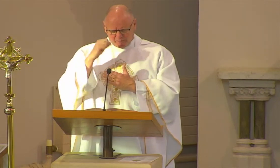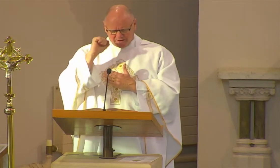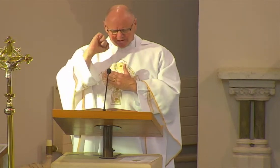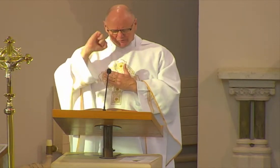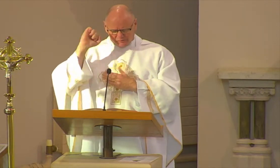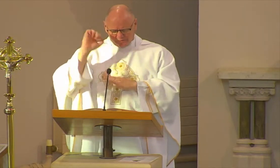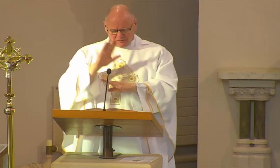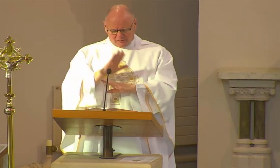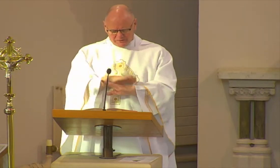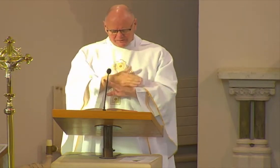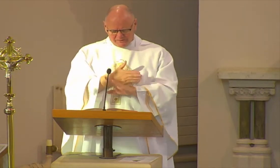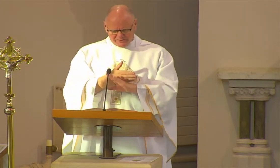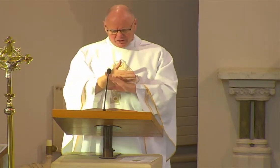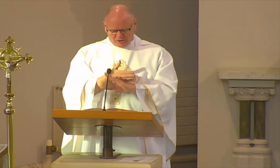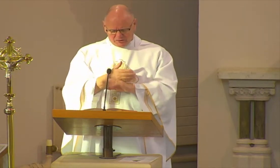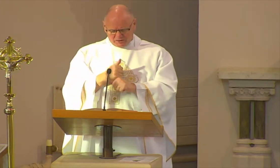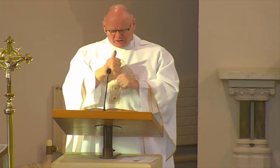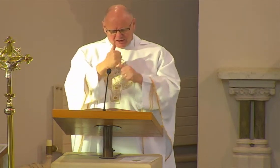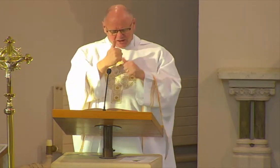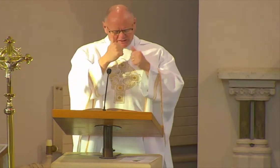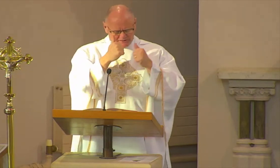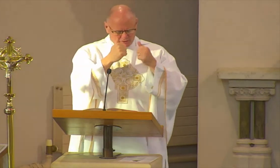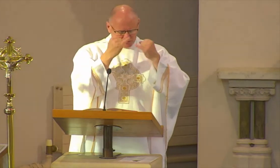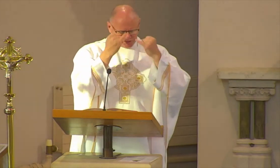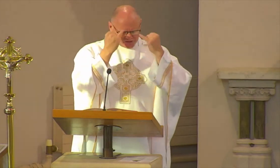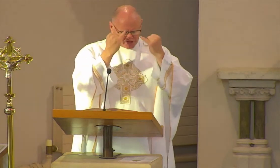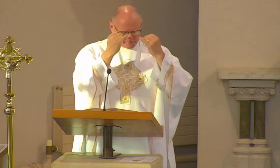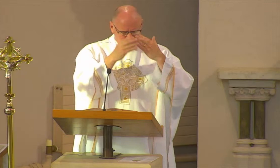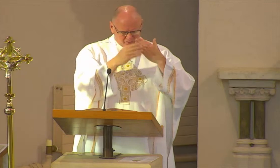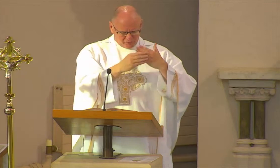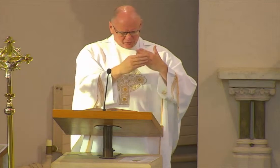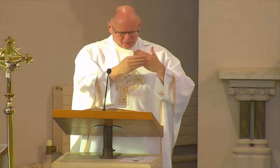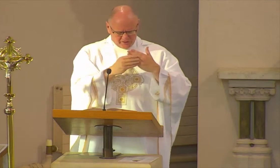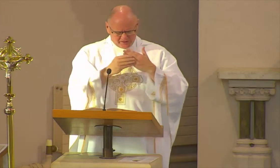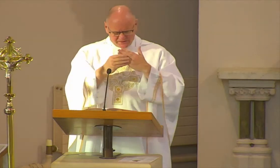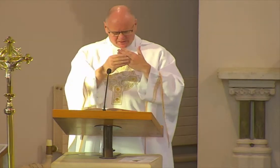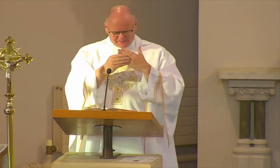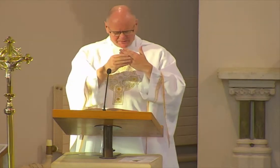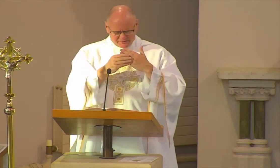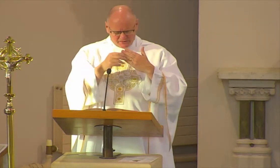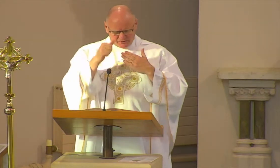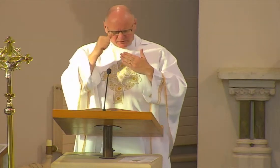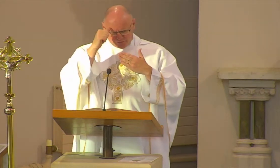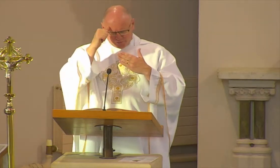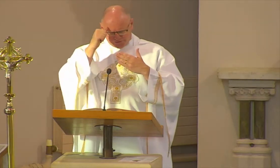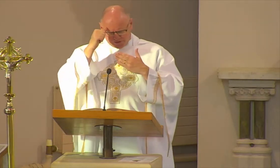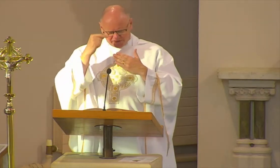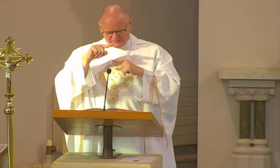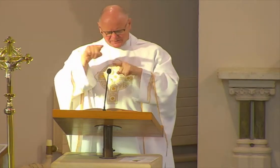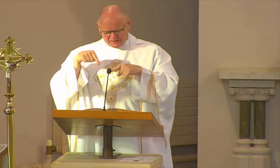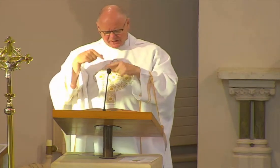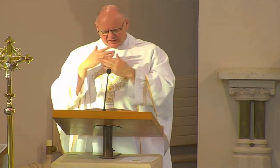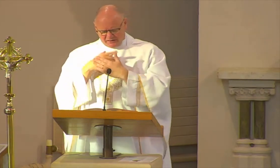reminding us of his Son as the good shepherd who leads us, knows us, and loves